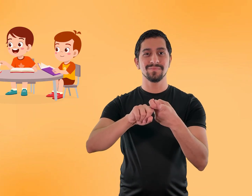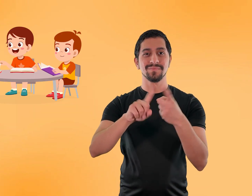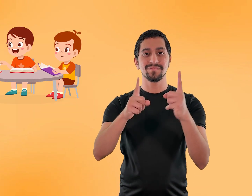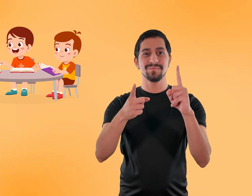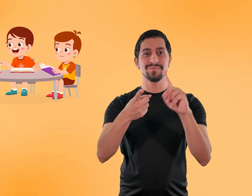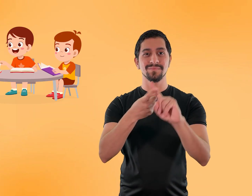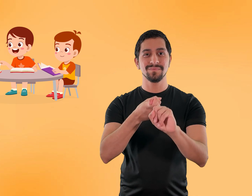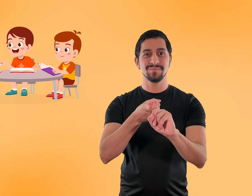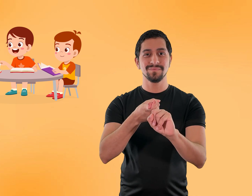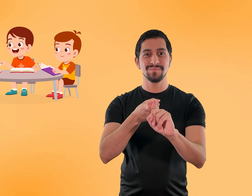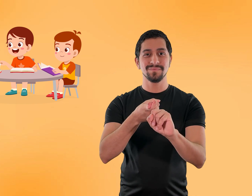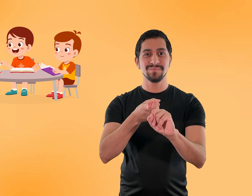Friend.